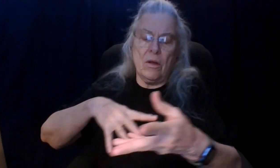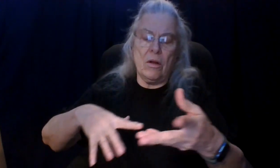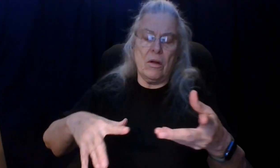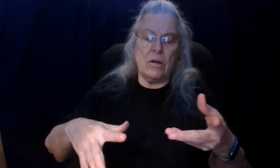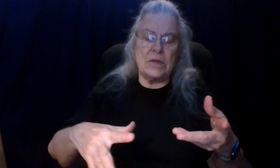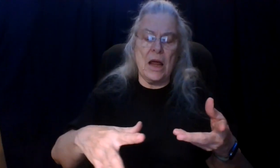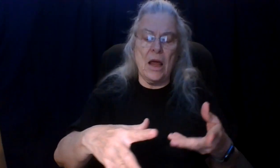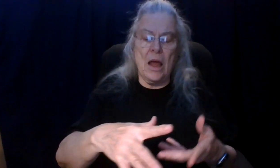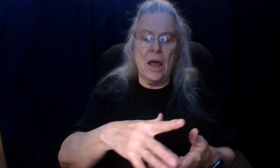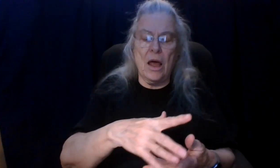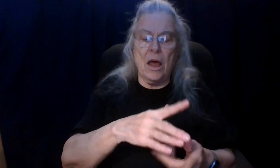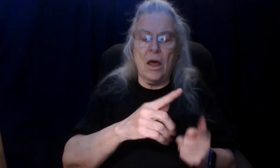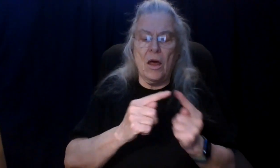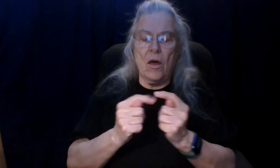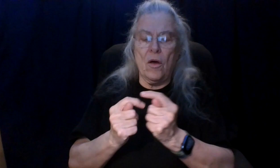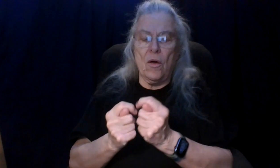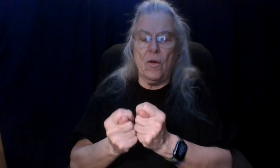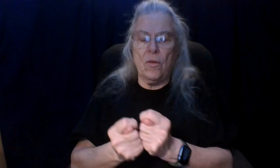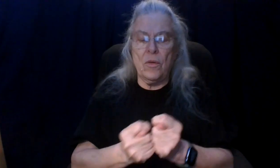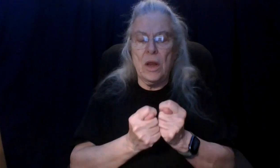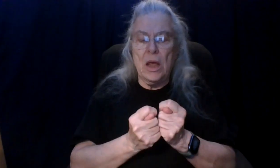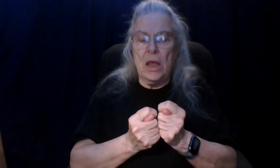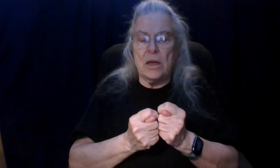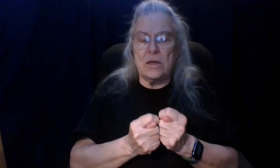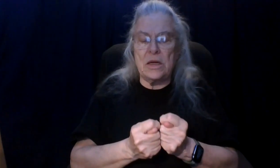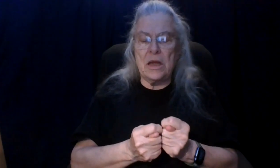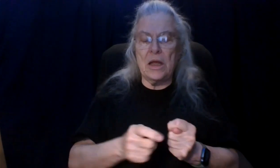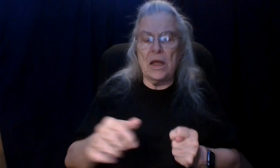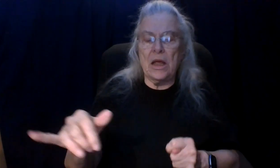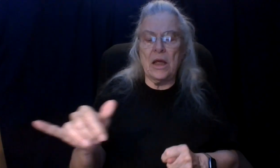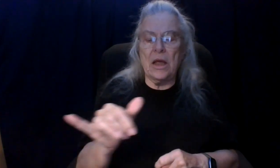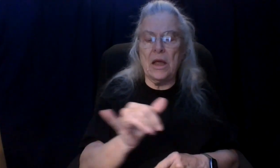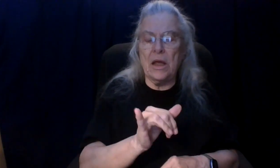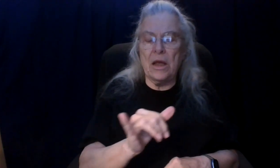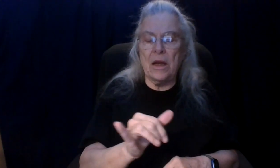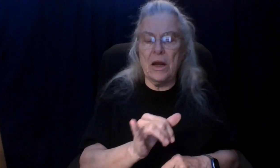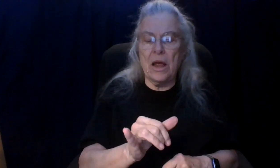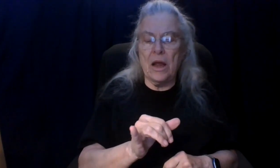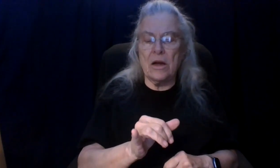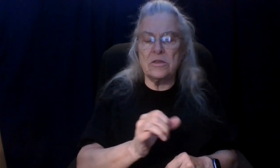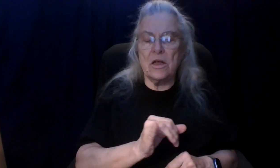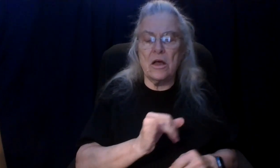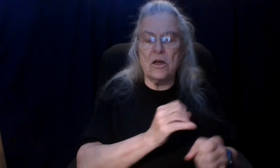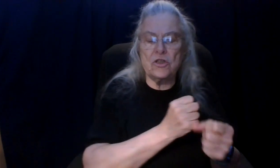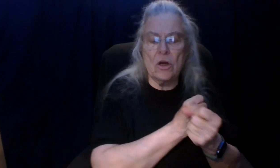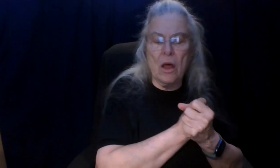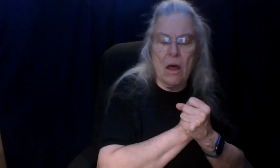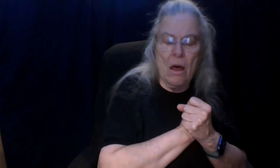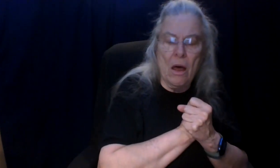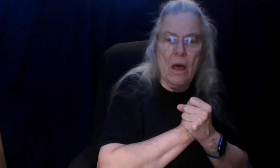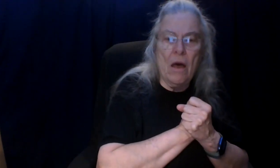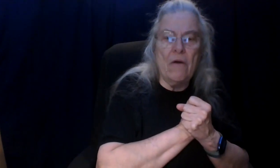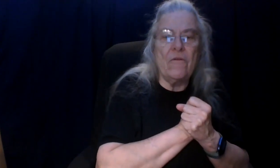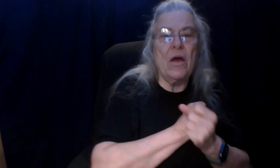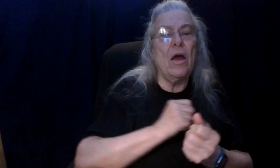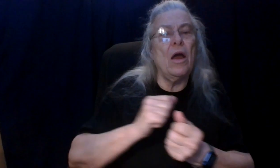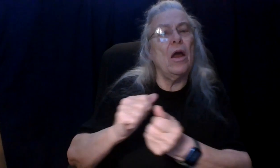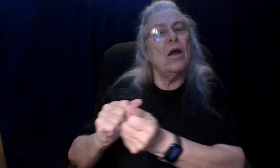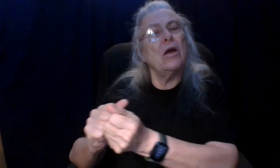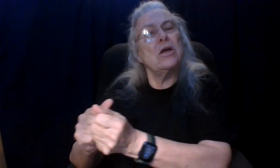mingled down. Did their such love and